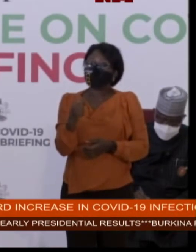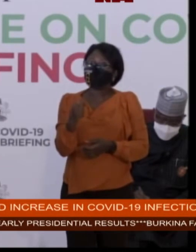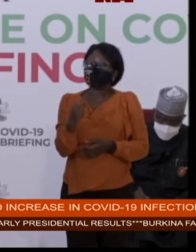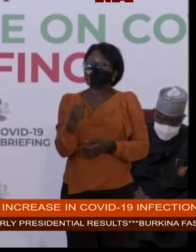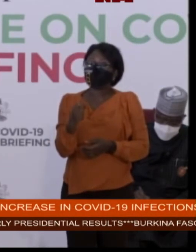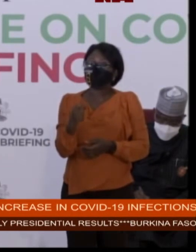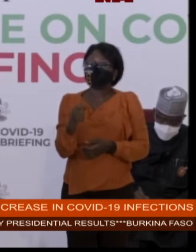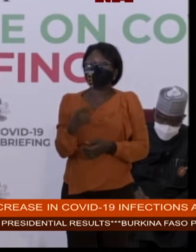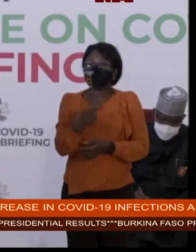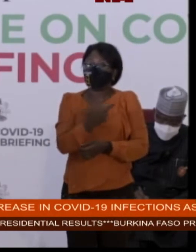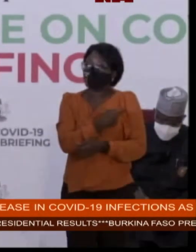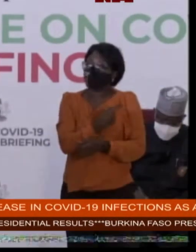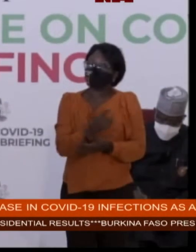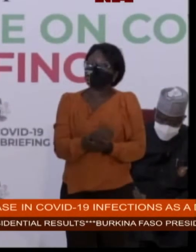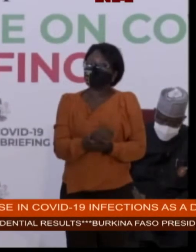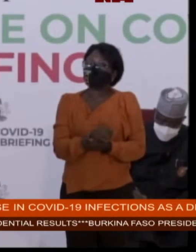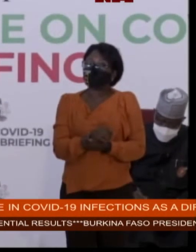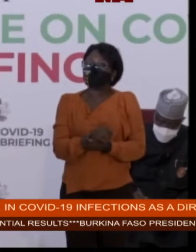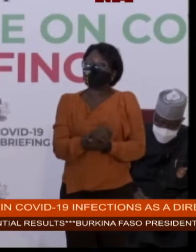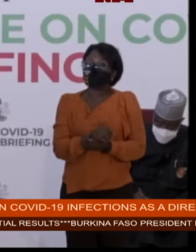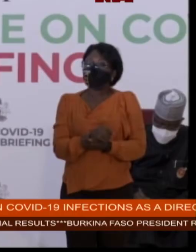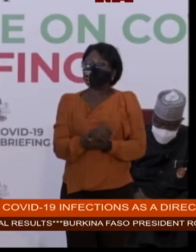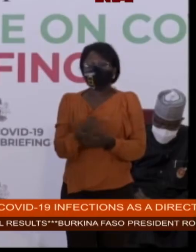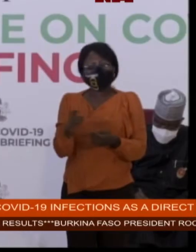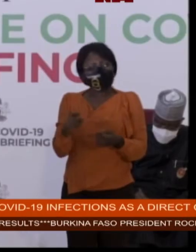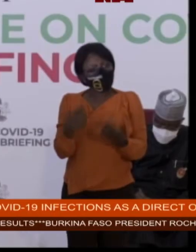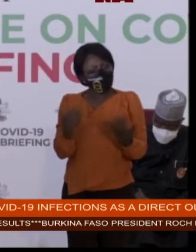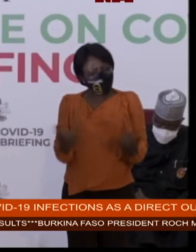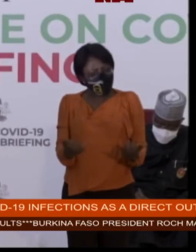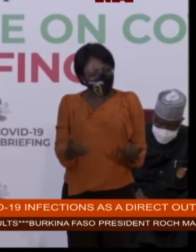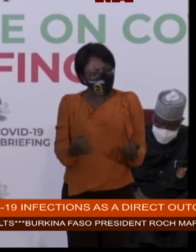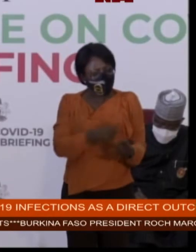Now, we will also be looking at when we have the vaccines,